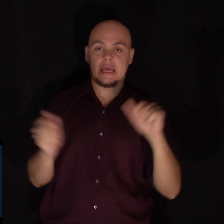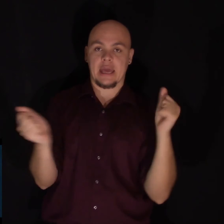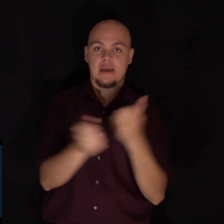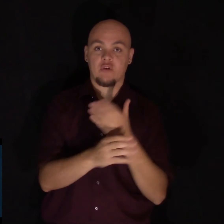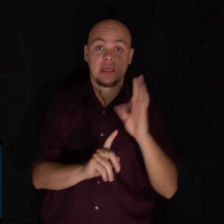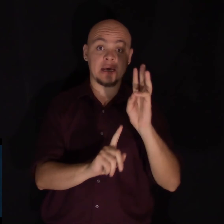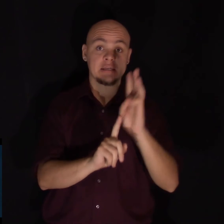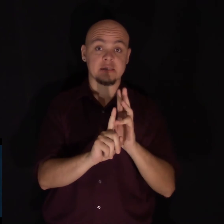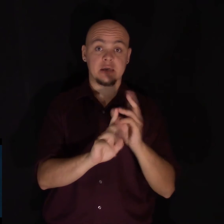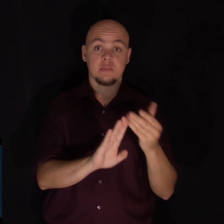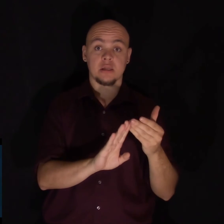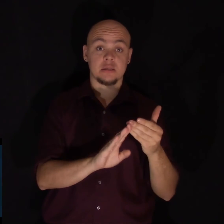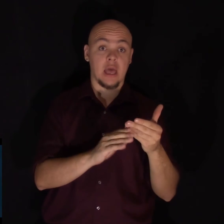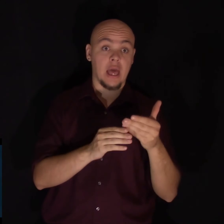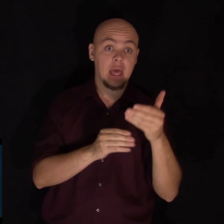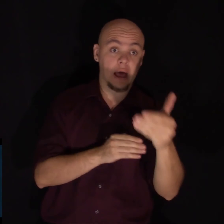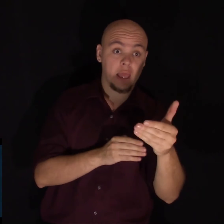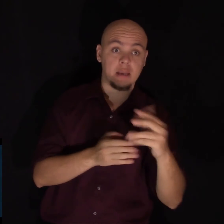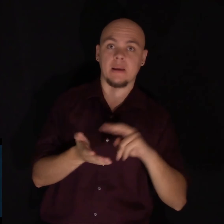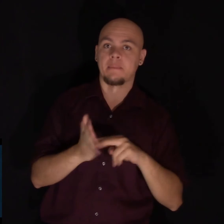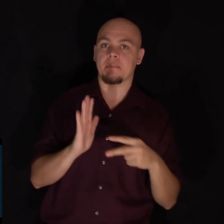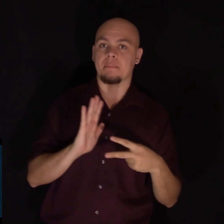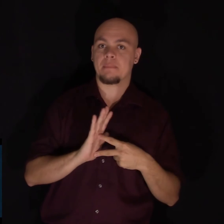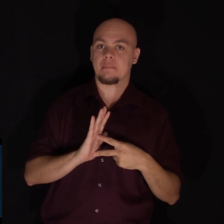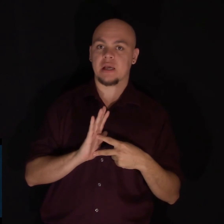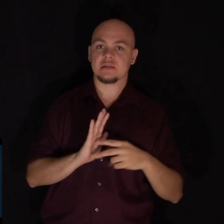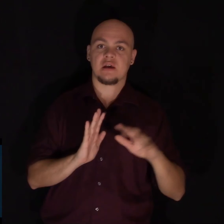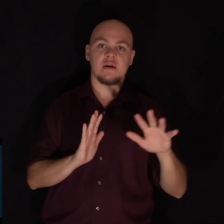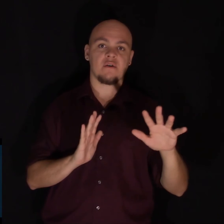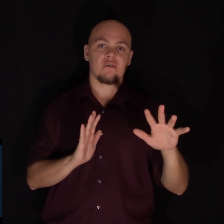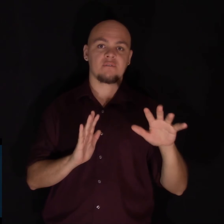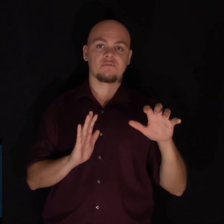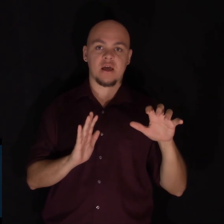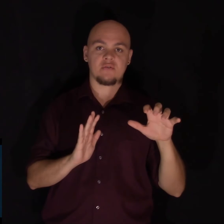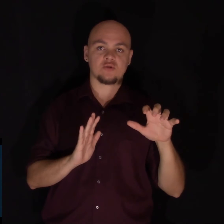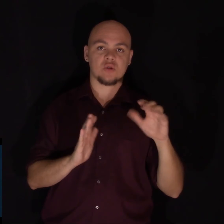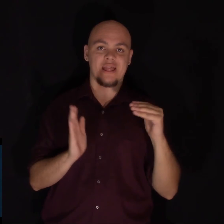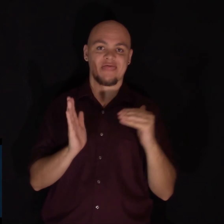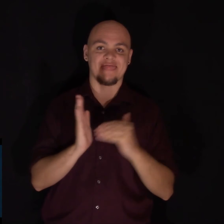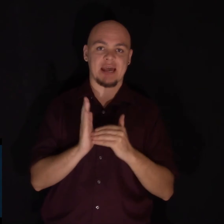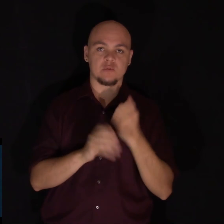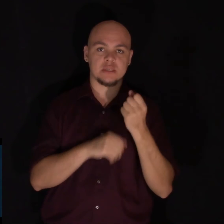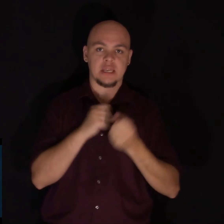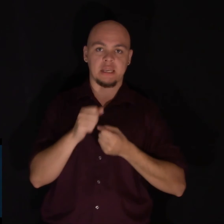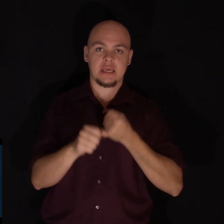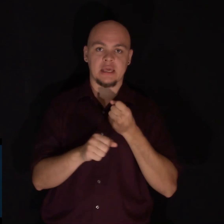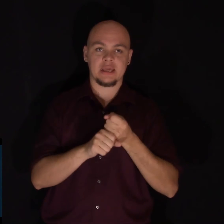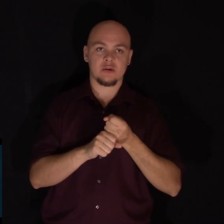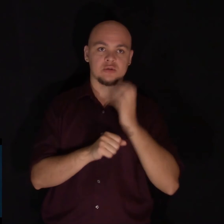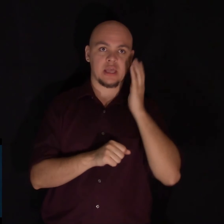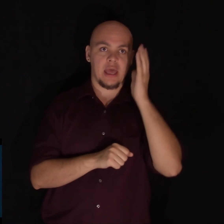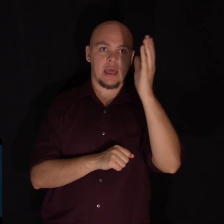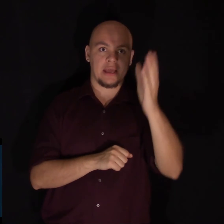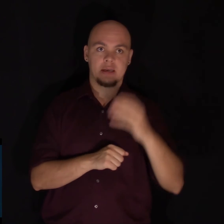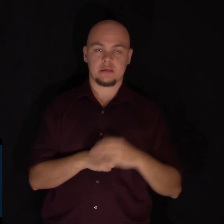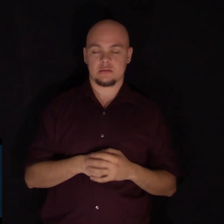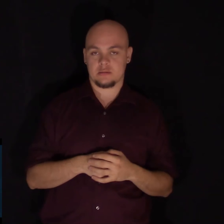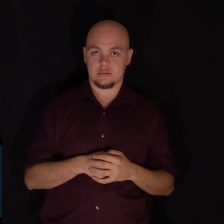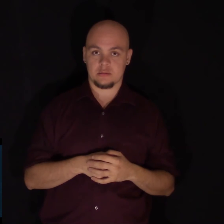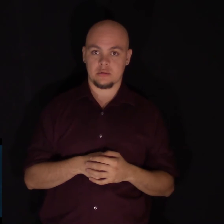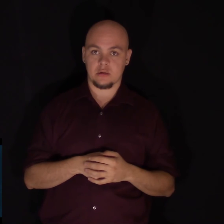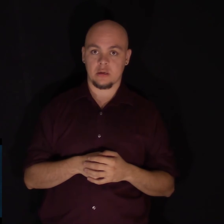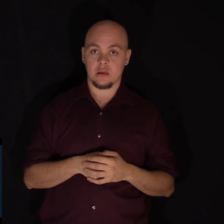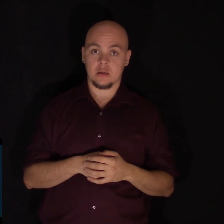of the competition here is to be 500,000 years ahead at a minimum. Okay, so it seems that even